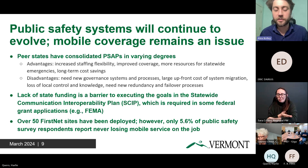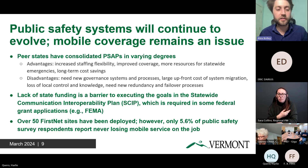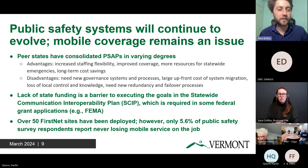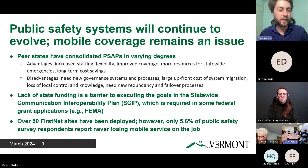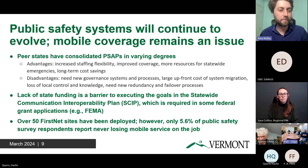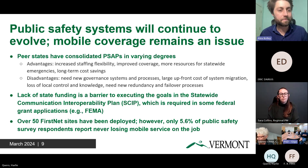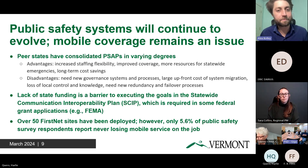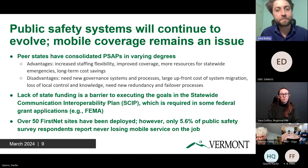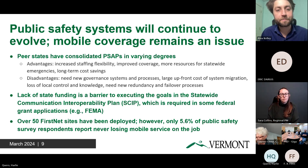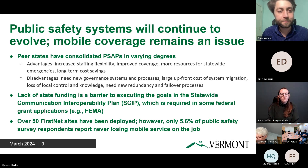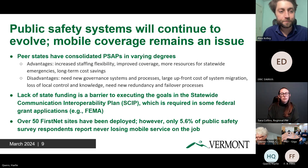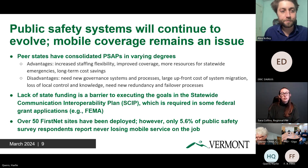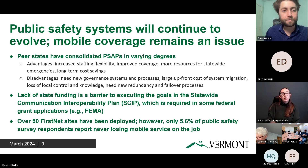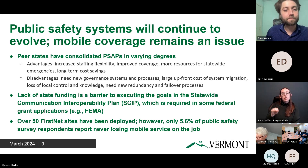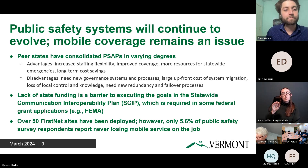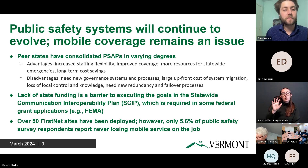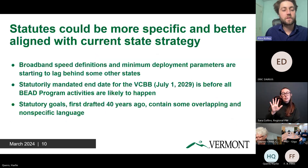mobile service on the job.